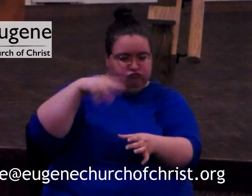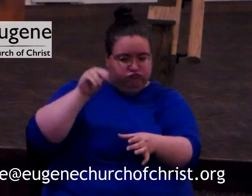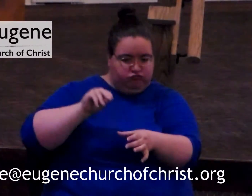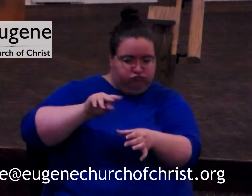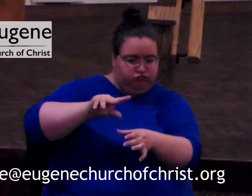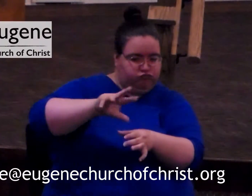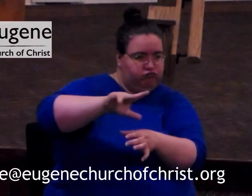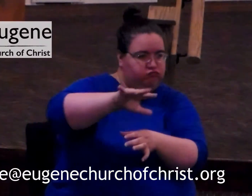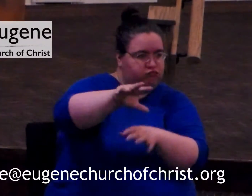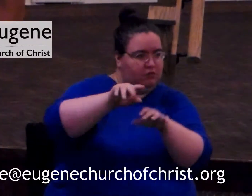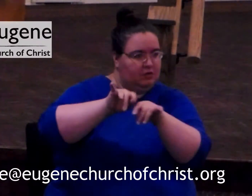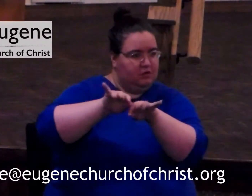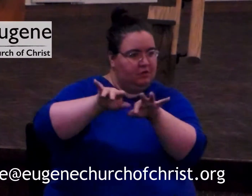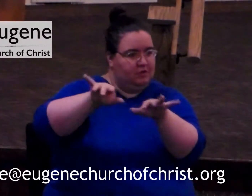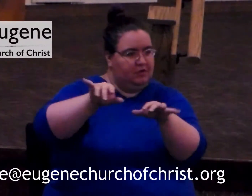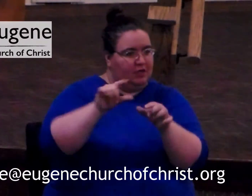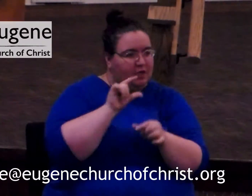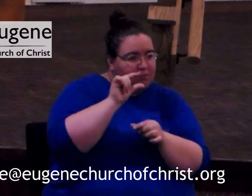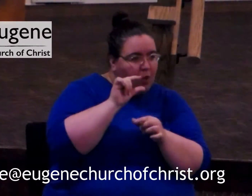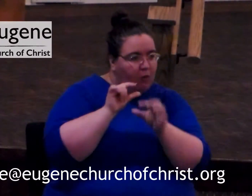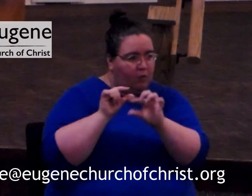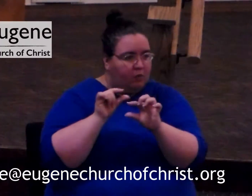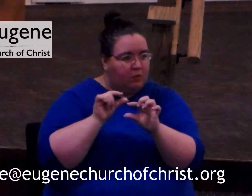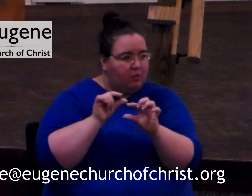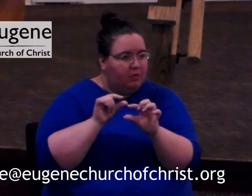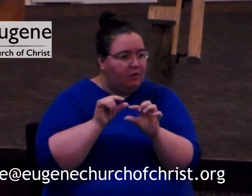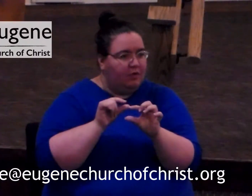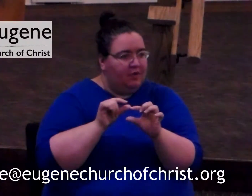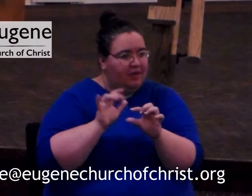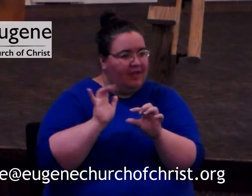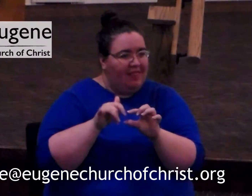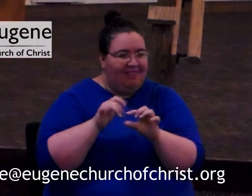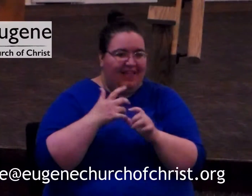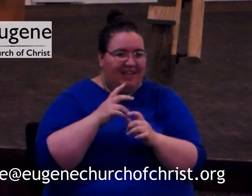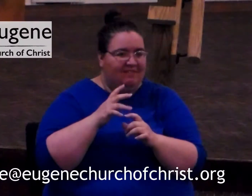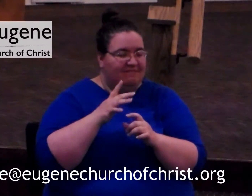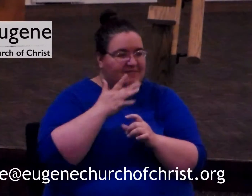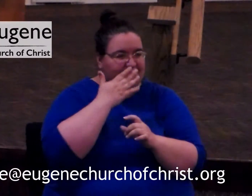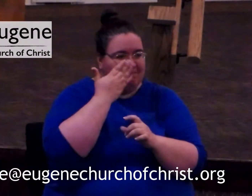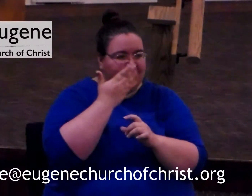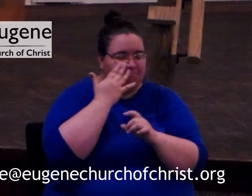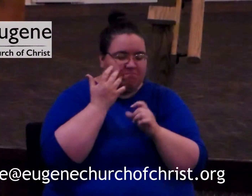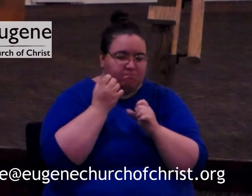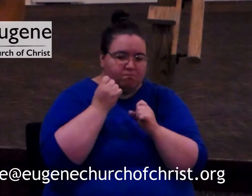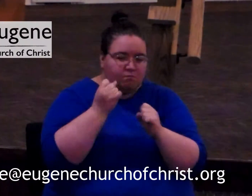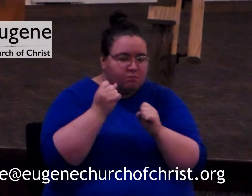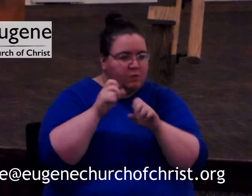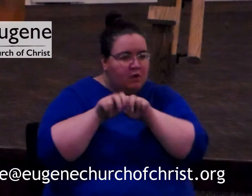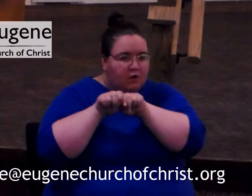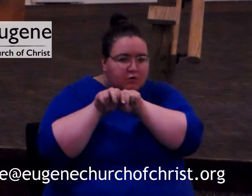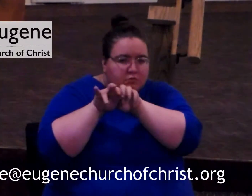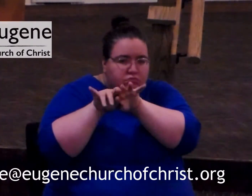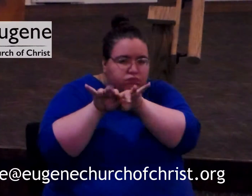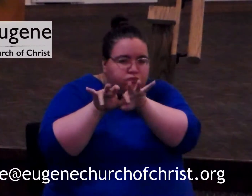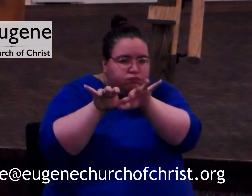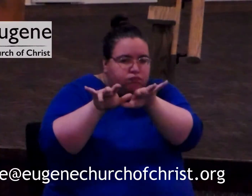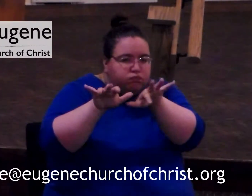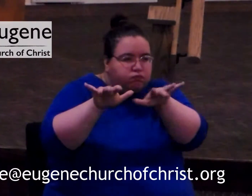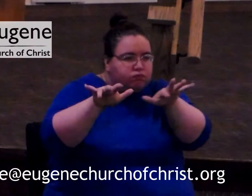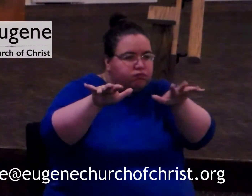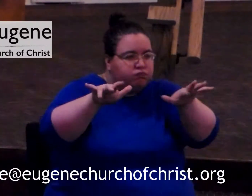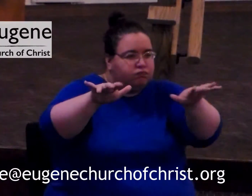he opened the little container up and had us smell it, and it's a fragrance that just began to fill the room. And he said